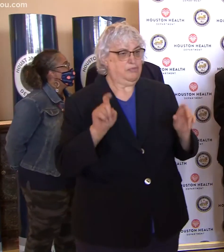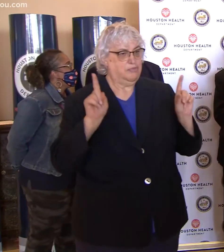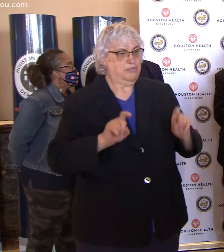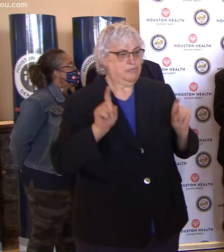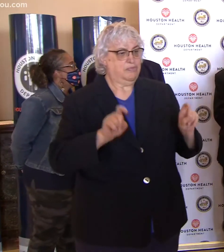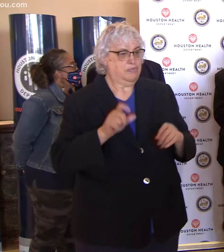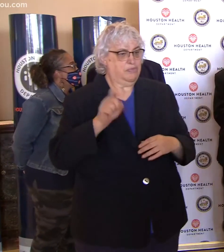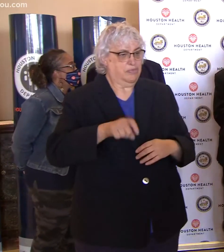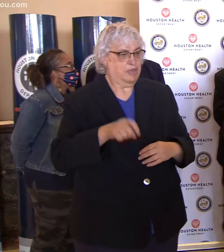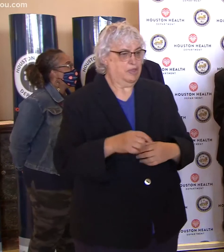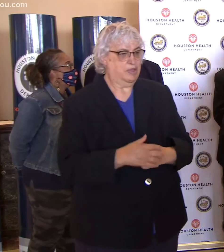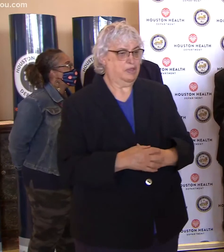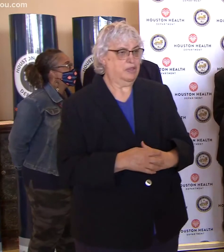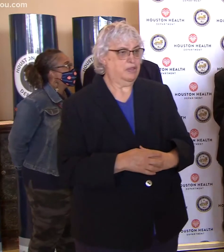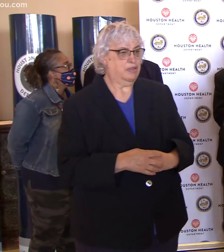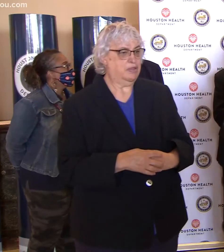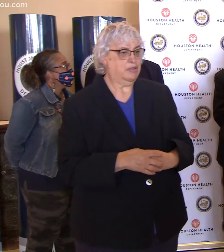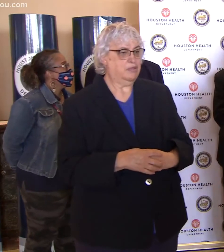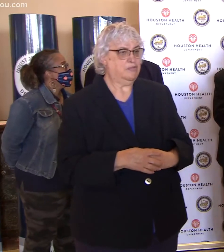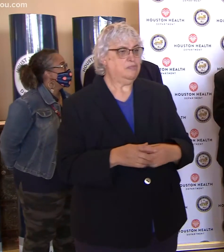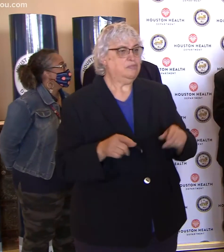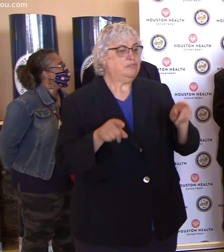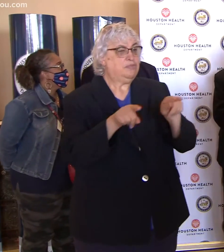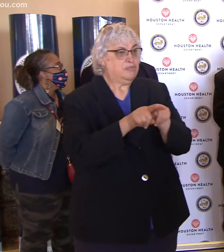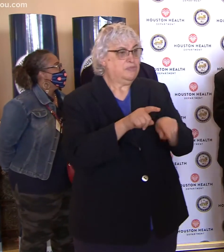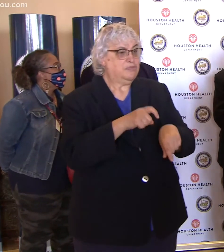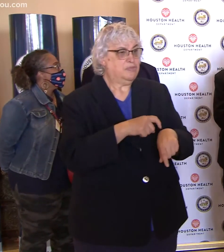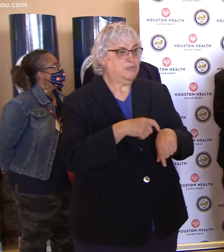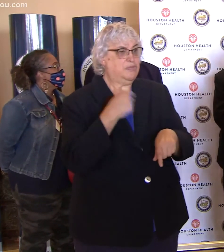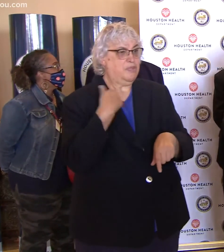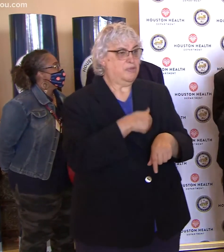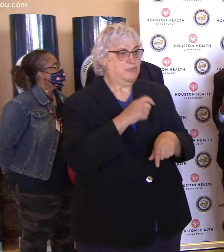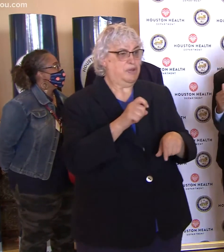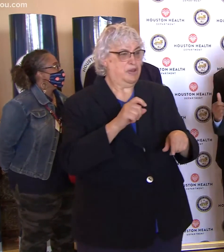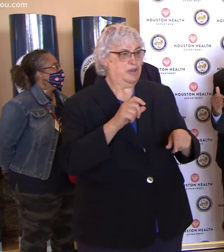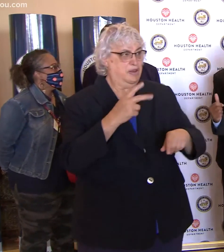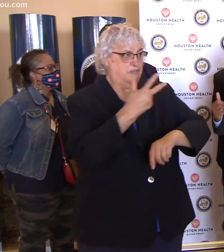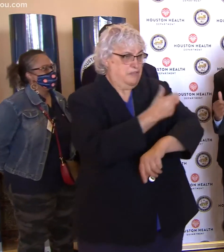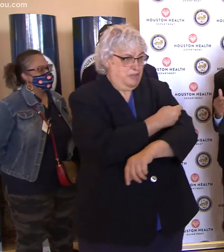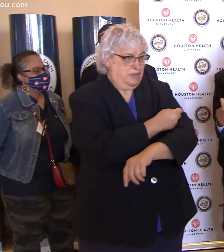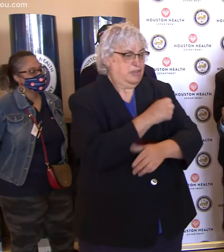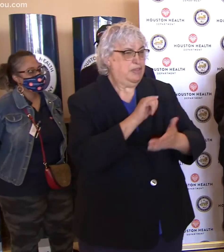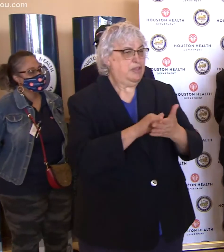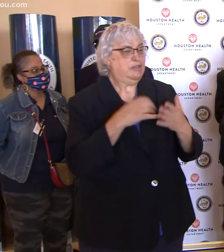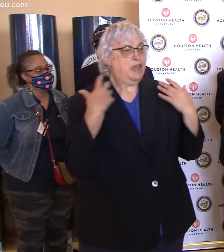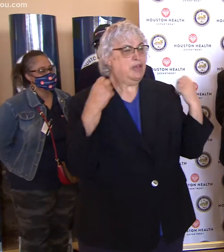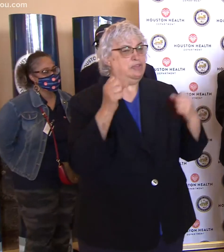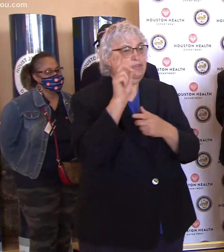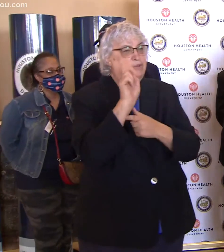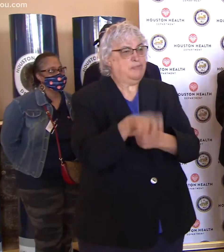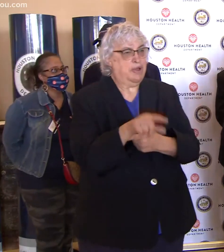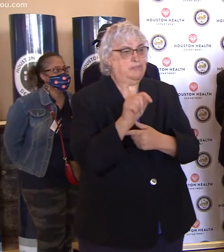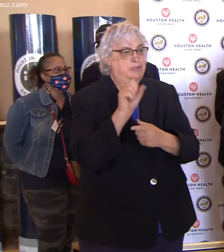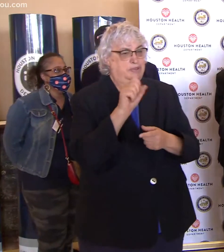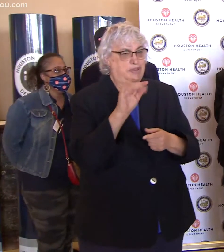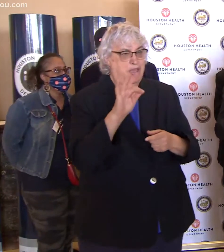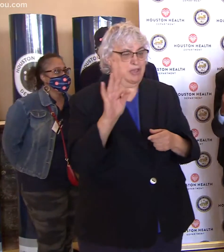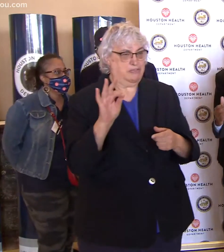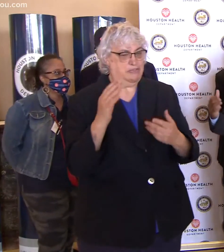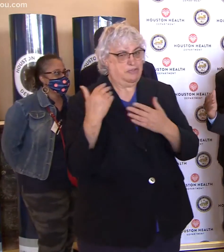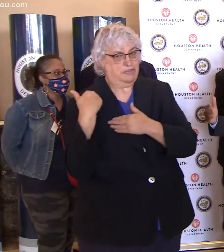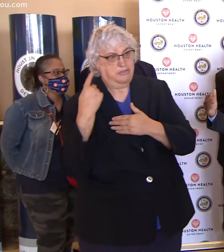tested, okay? And at the same time, we need the vaccines. And this health department staff is responsible for doing